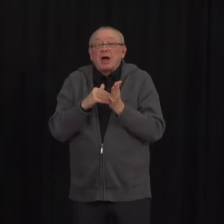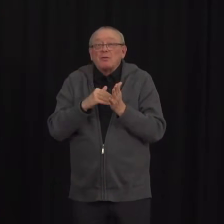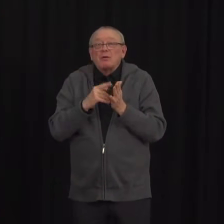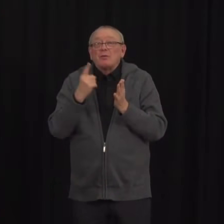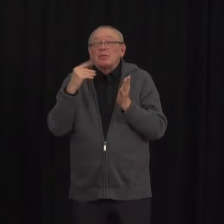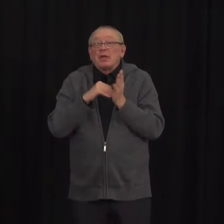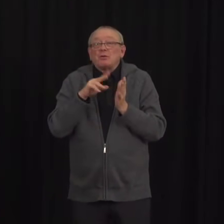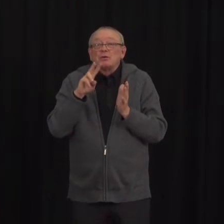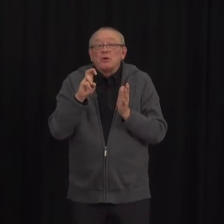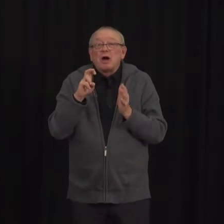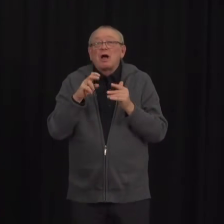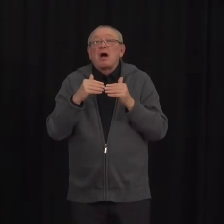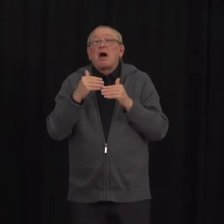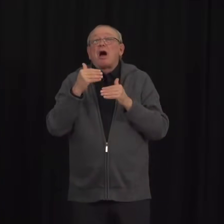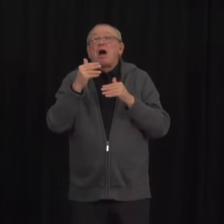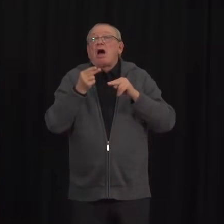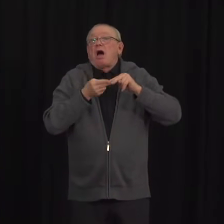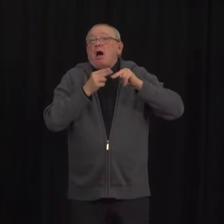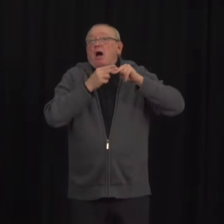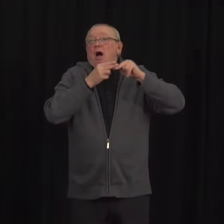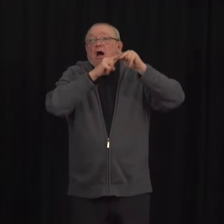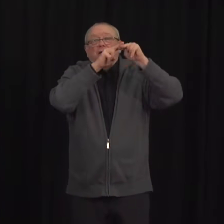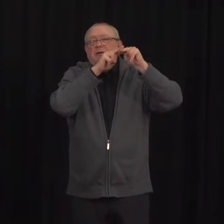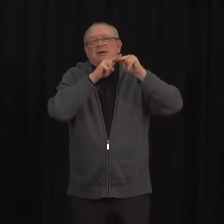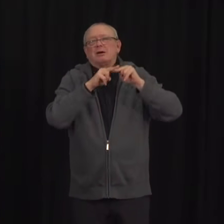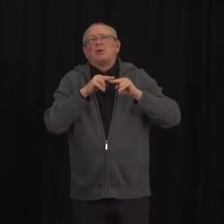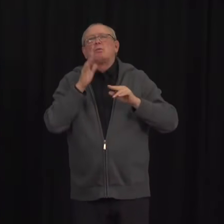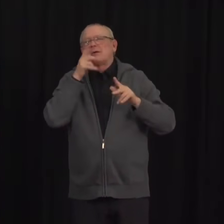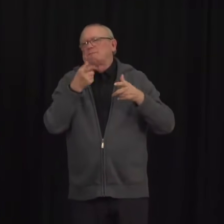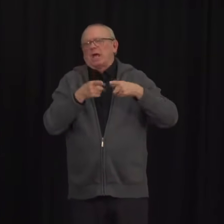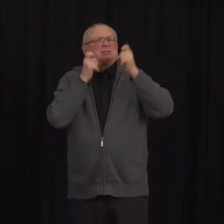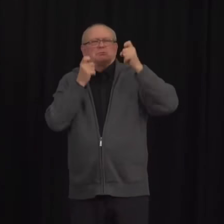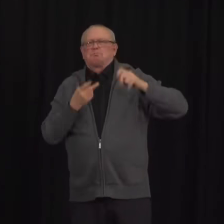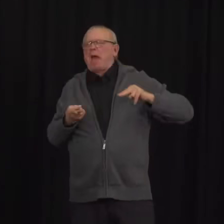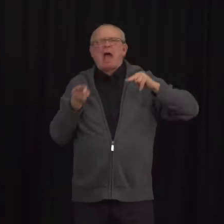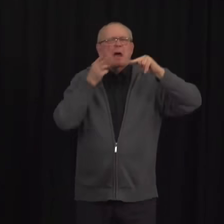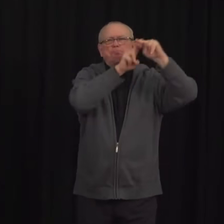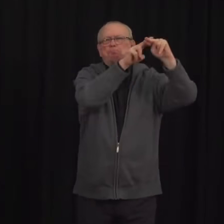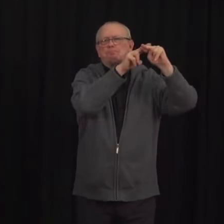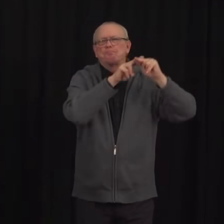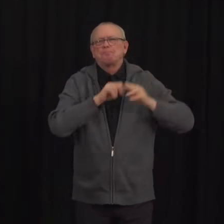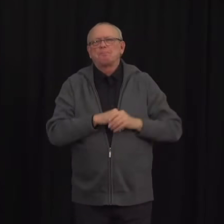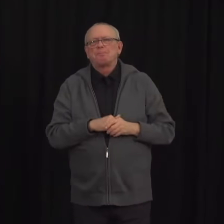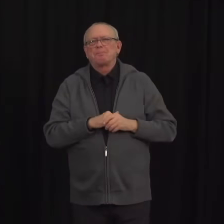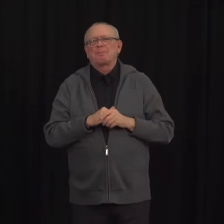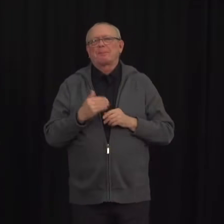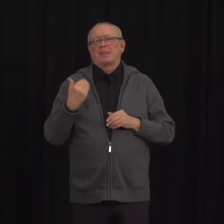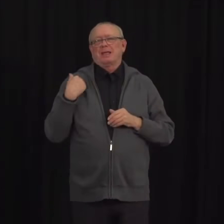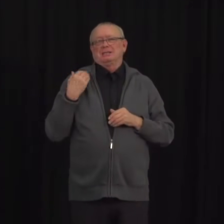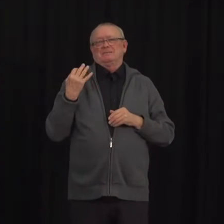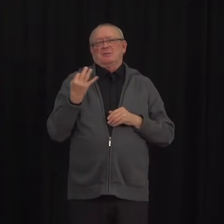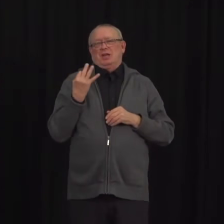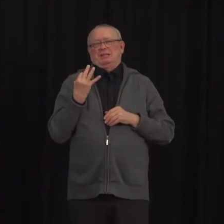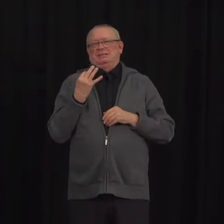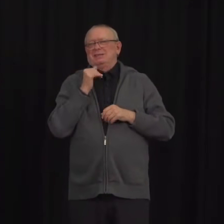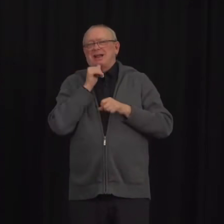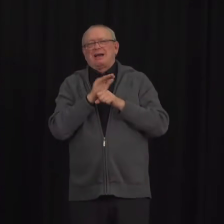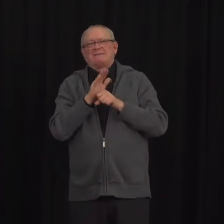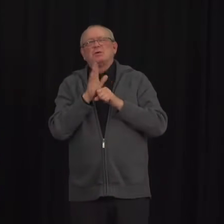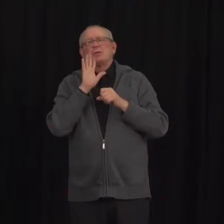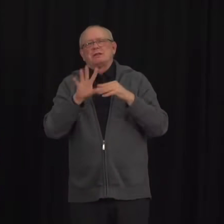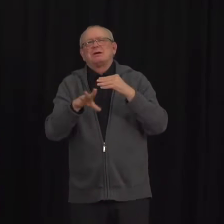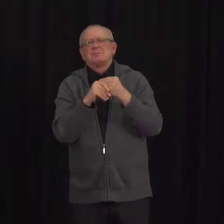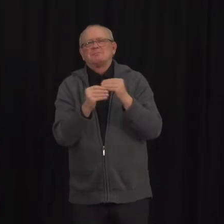time, that it will grow very quickly. So if these measures that were put in place last Friday are not enough, we will absolutely be bringing